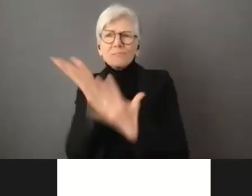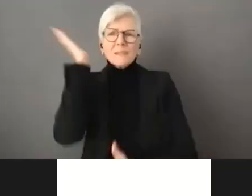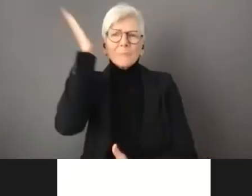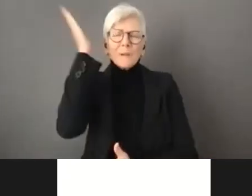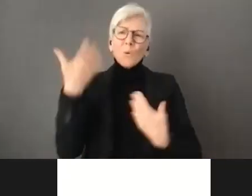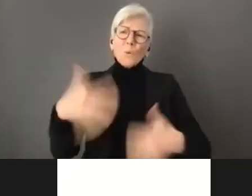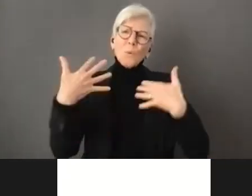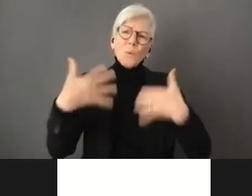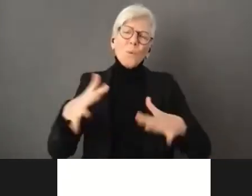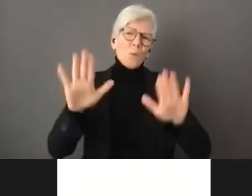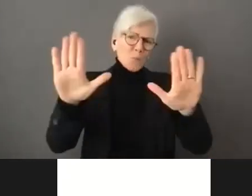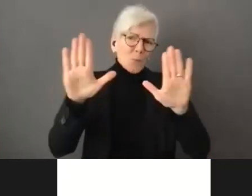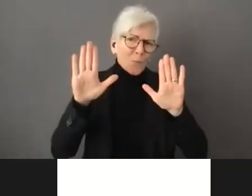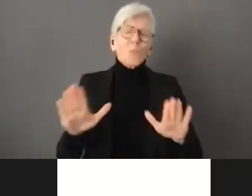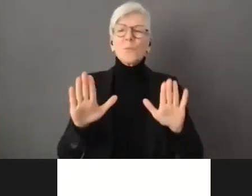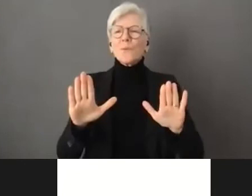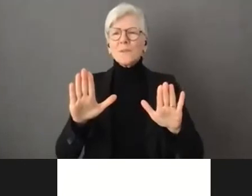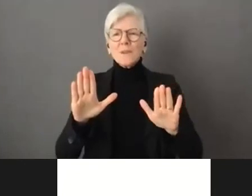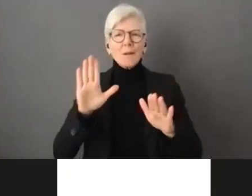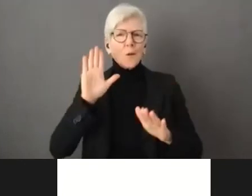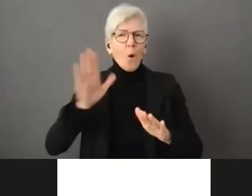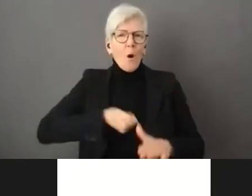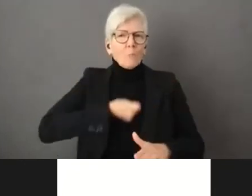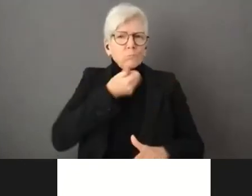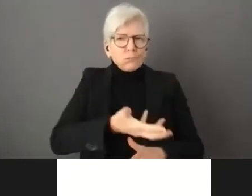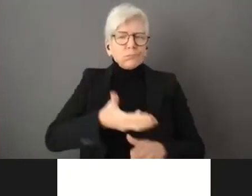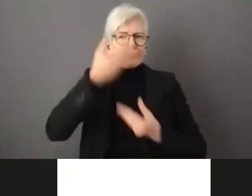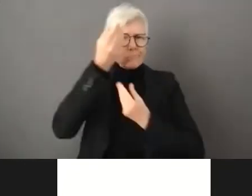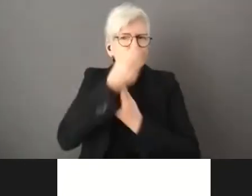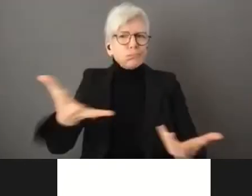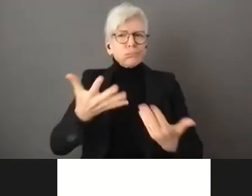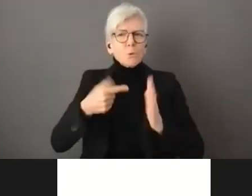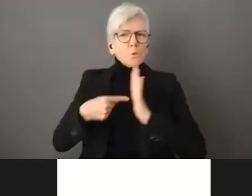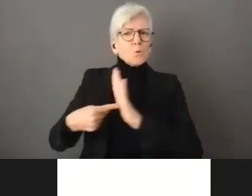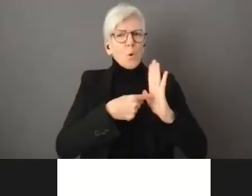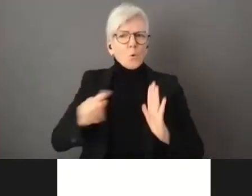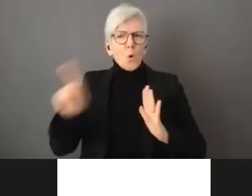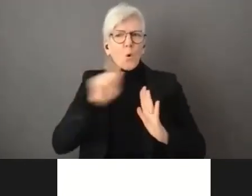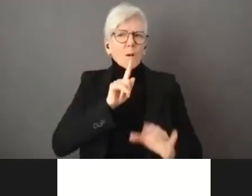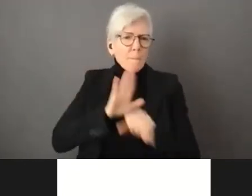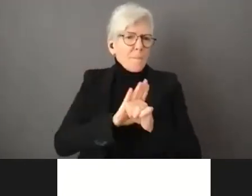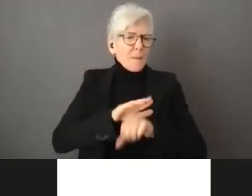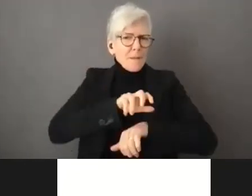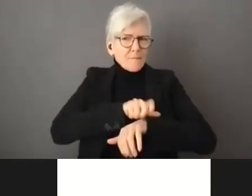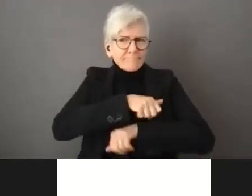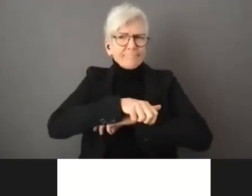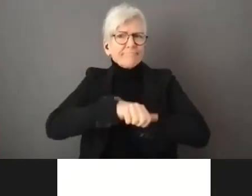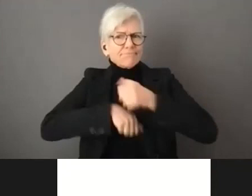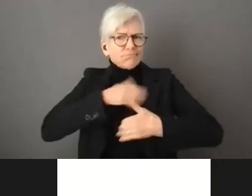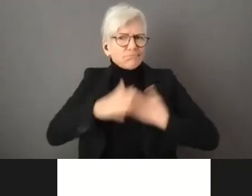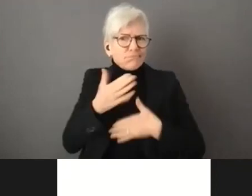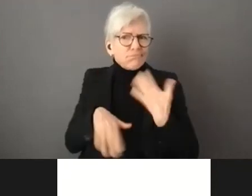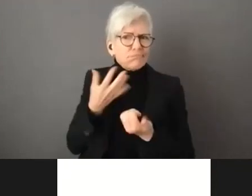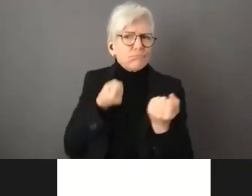and demonstrated the tremendous commitment across the sector to what we're trying to achieve. It has been a very powerful